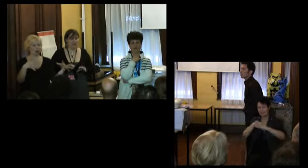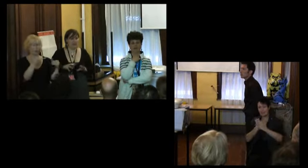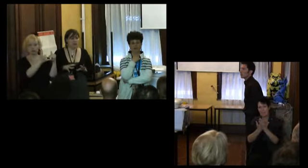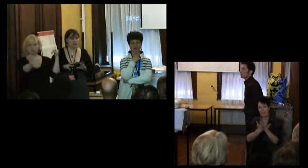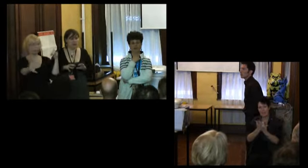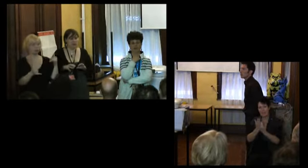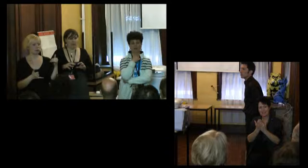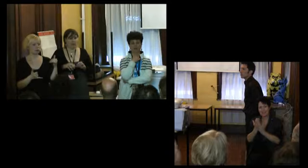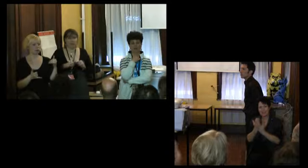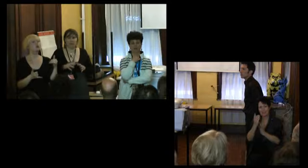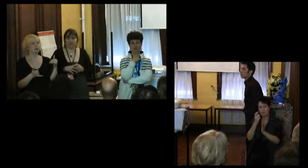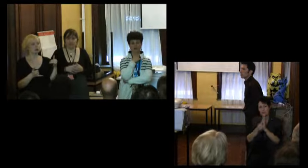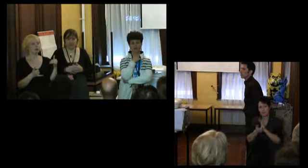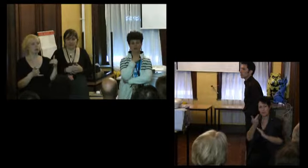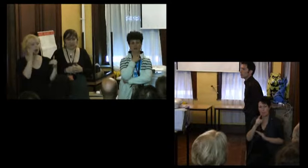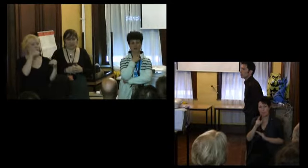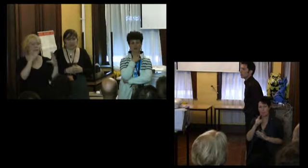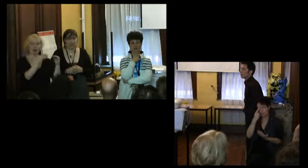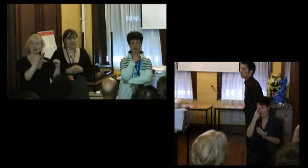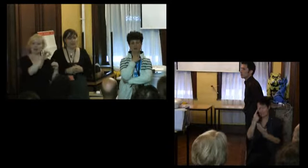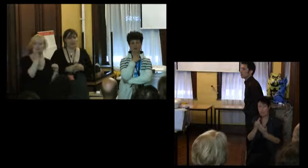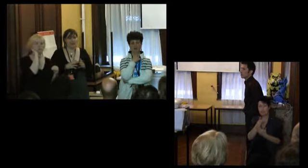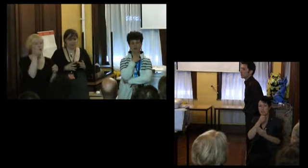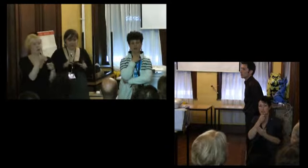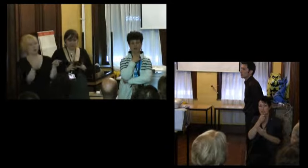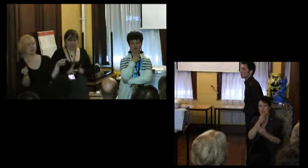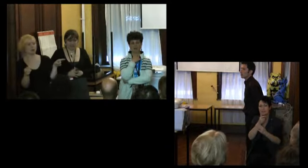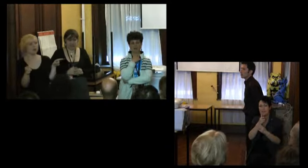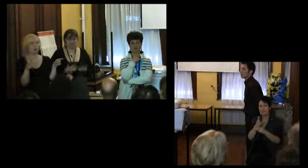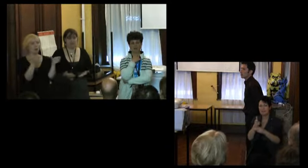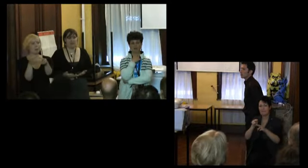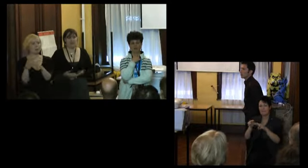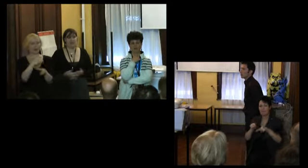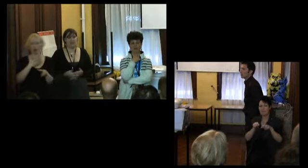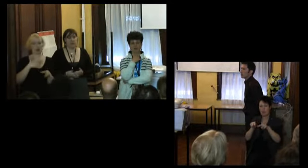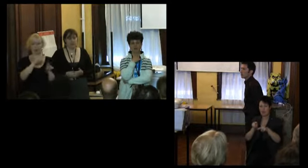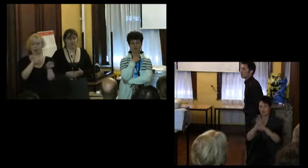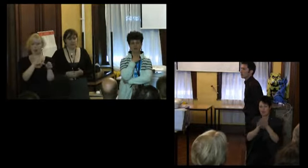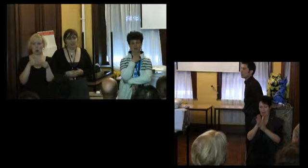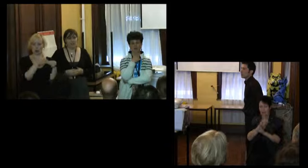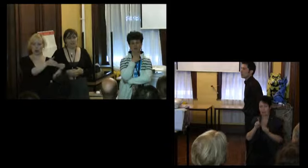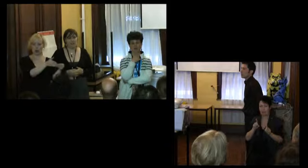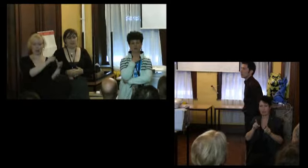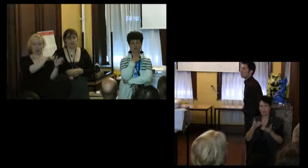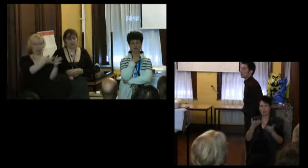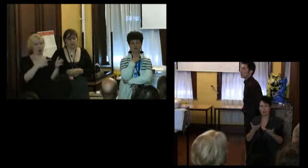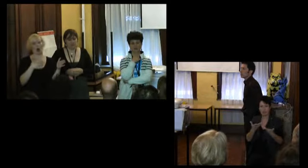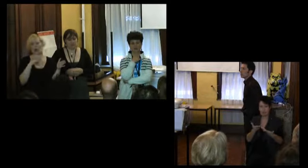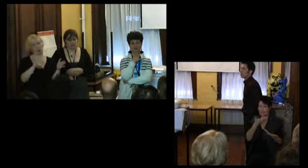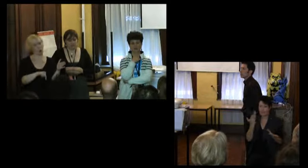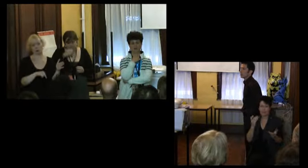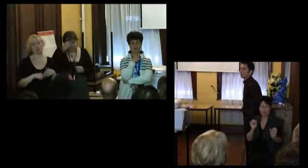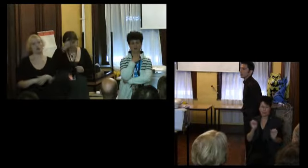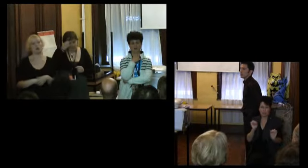have decided to work on videos in sign language. We don't have a video guide in sign language right now, but